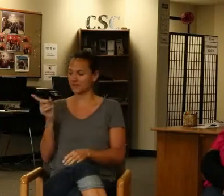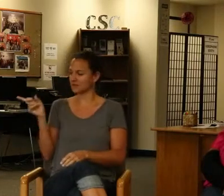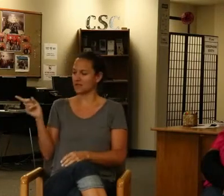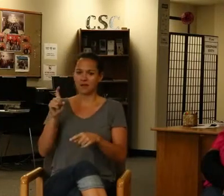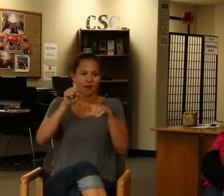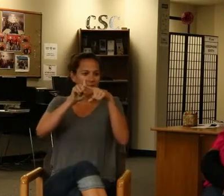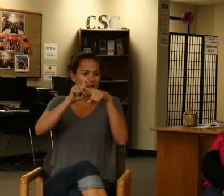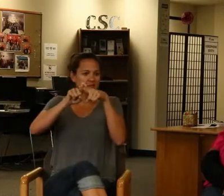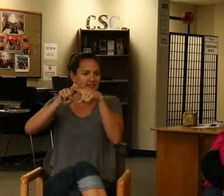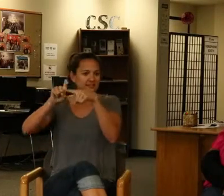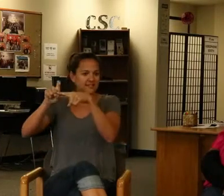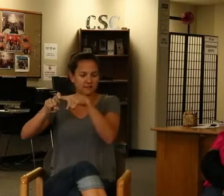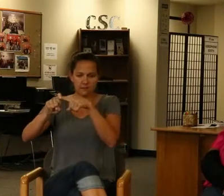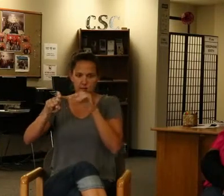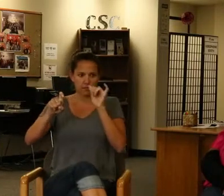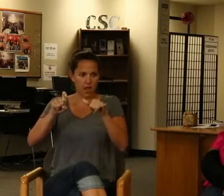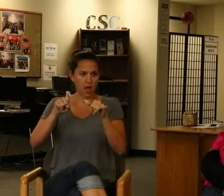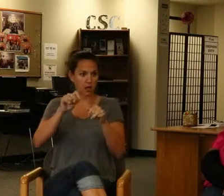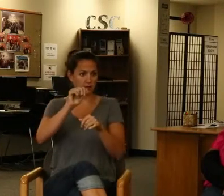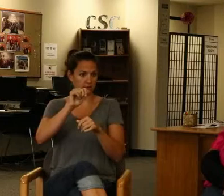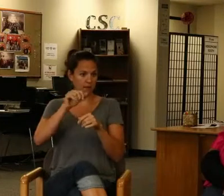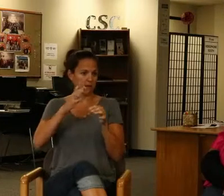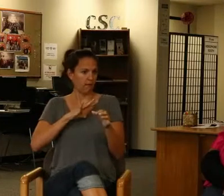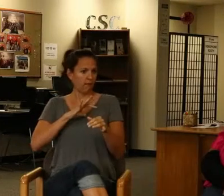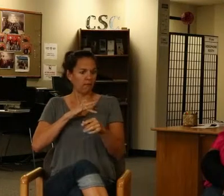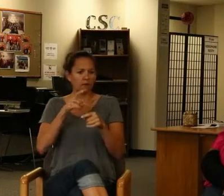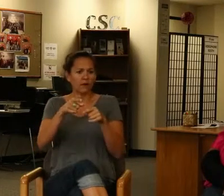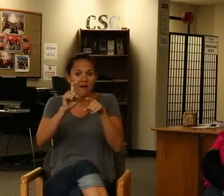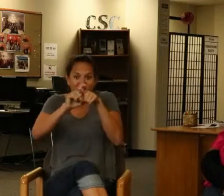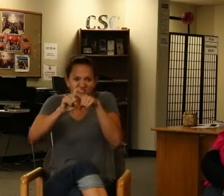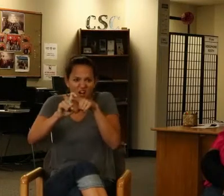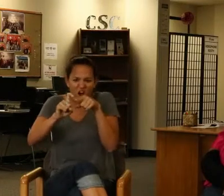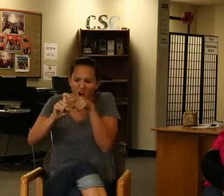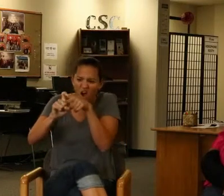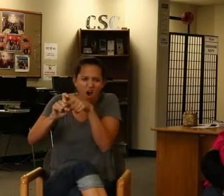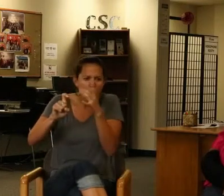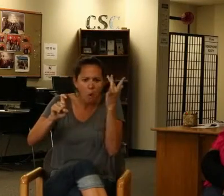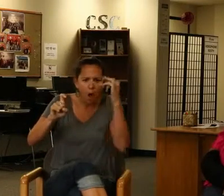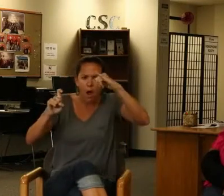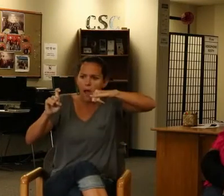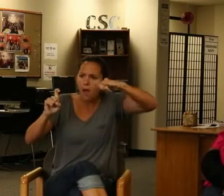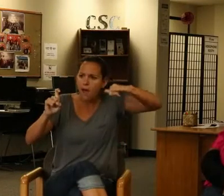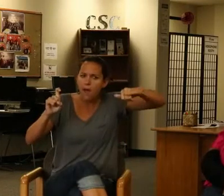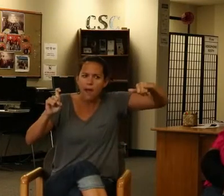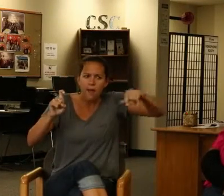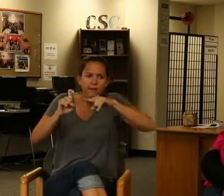vocabulary. For example, with the closet, right? If you remember, ASL is really cool. So you have, this sort